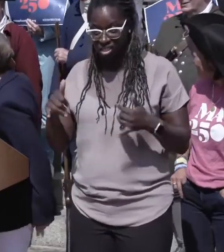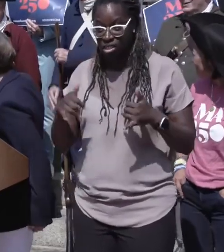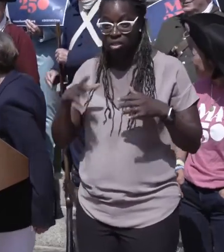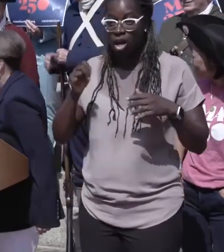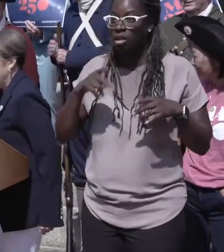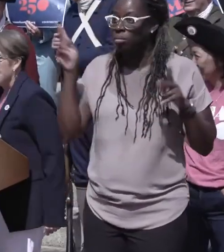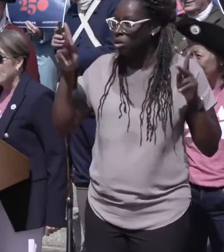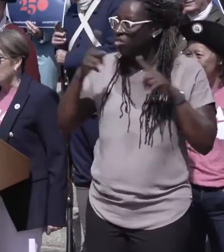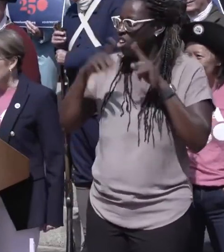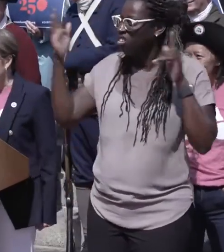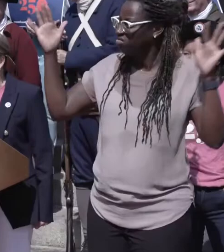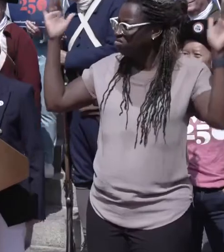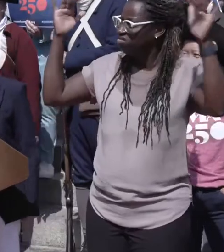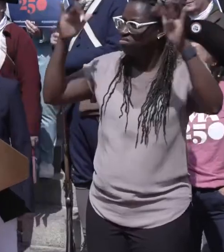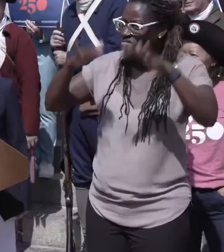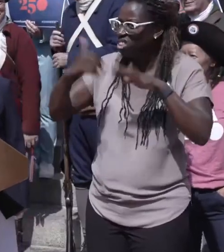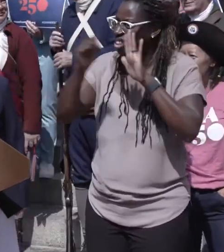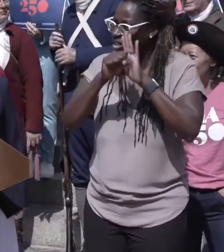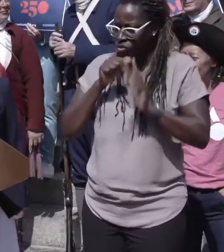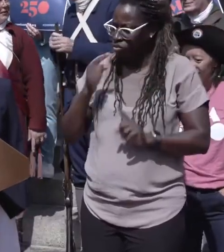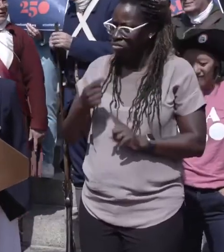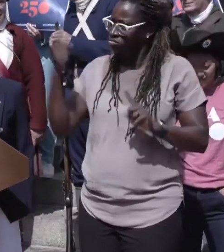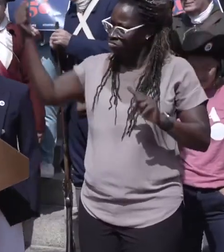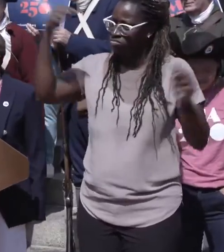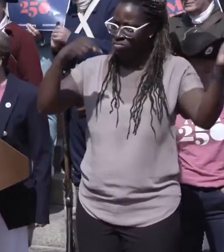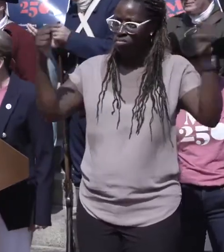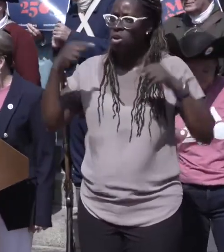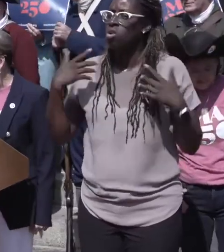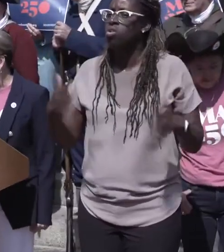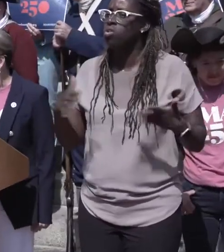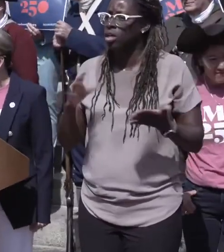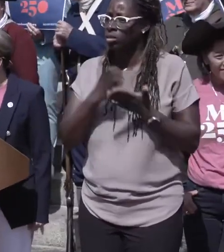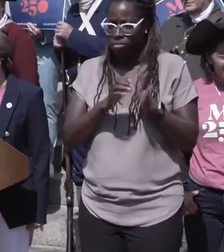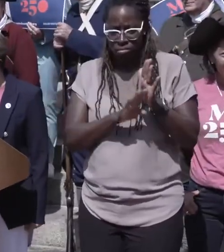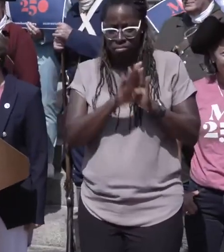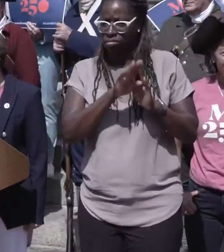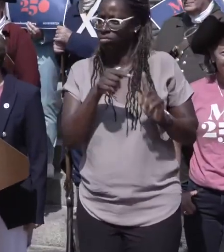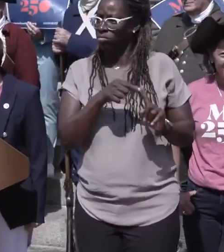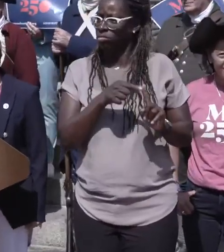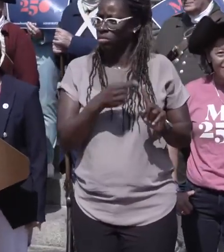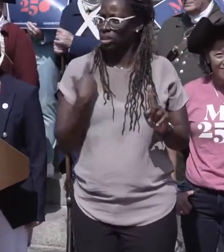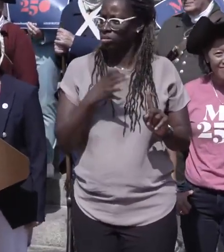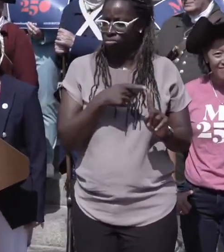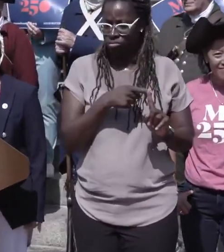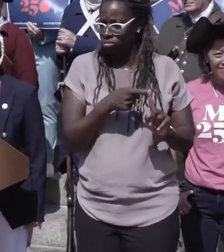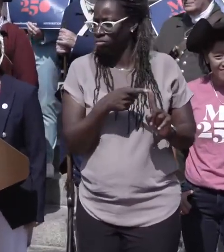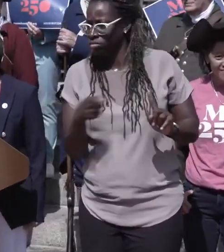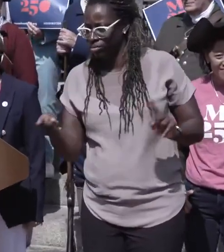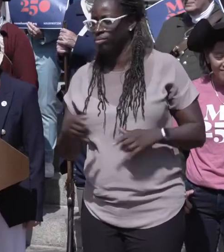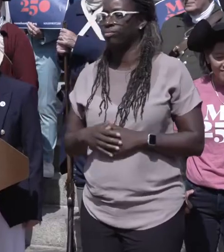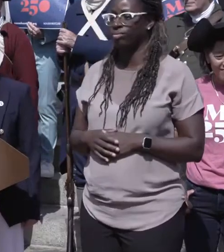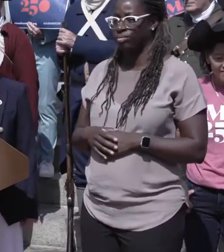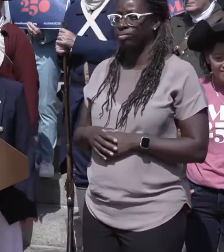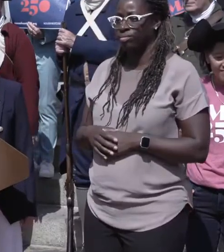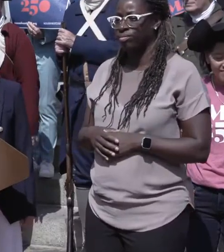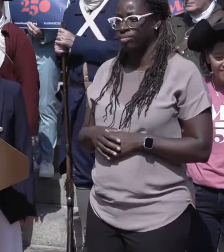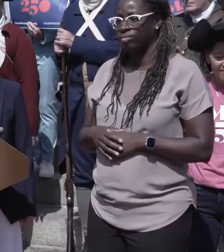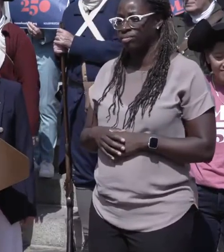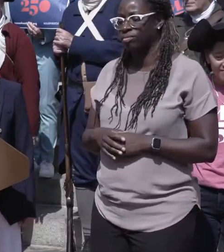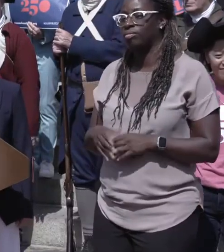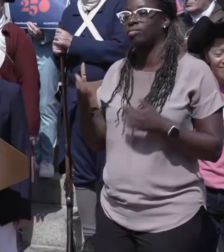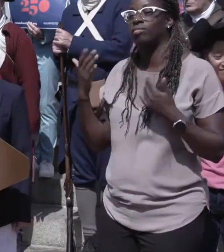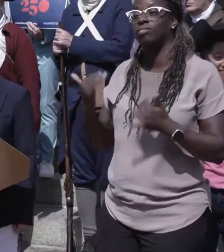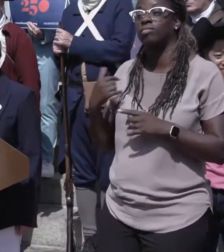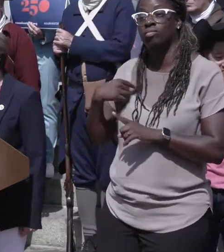long time. Yeah, because remember. Muster in Salem. Yeah, and that was in the 1600s. Remember, Massachusetts, we are home to the First